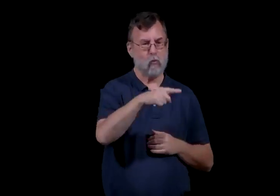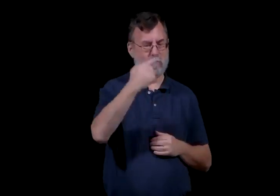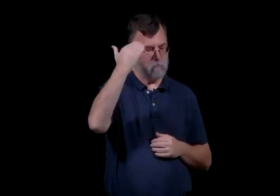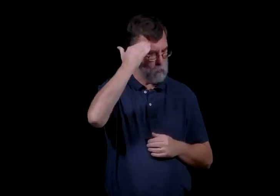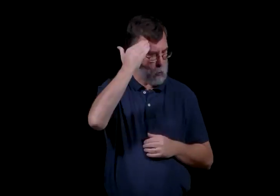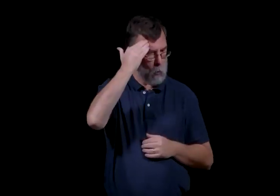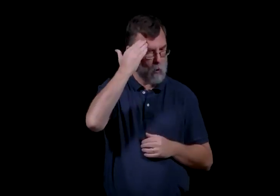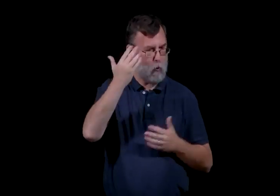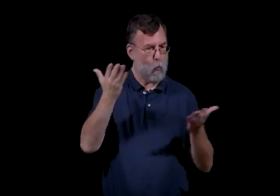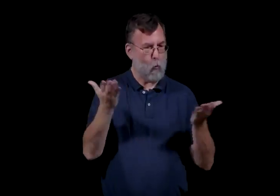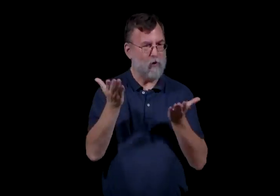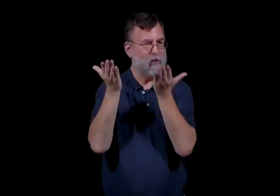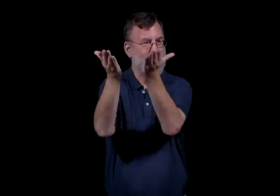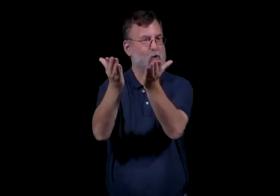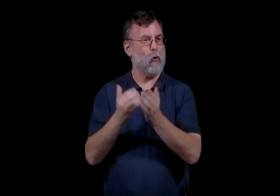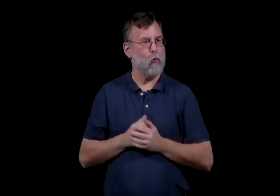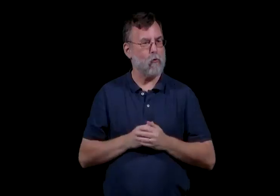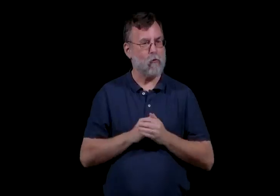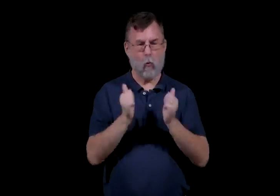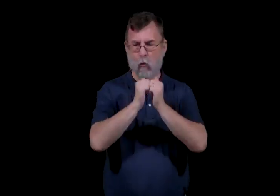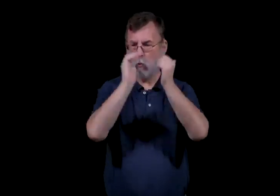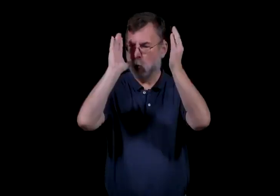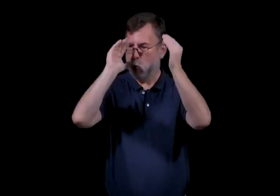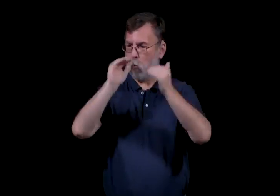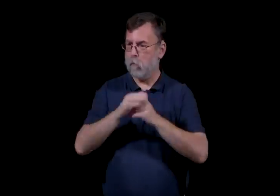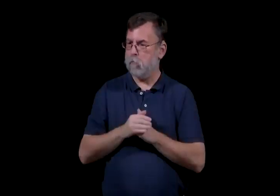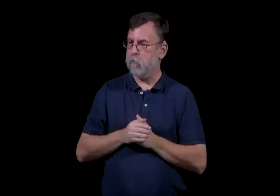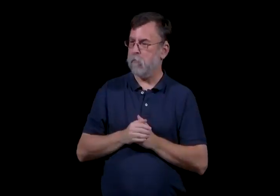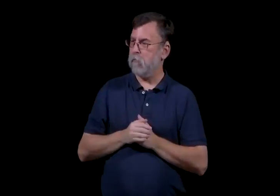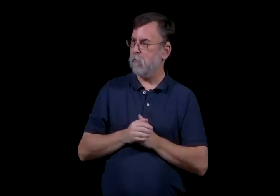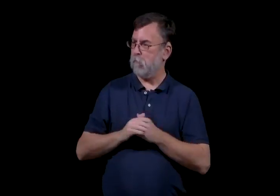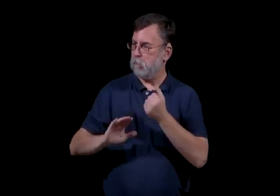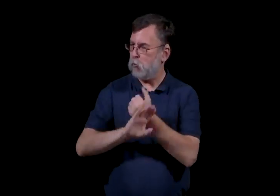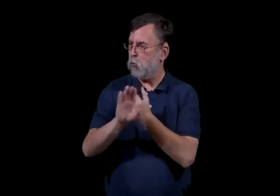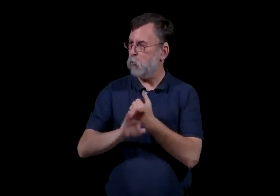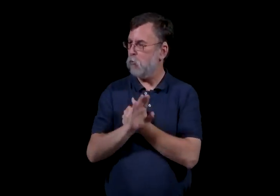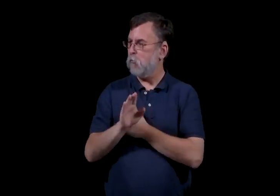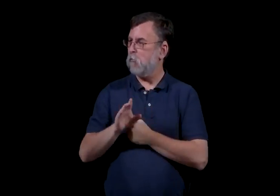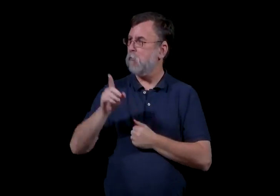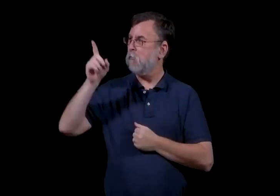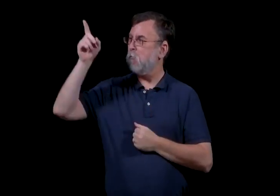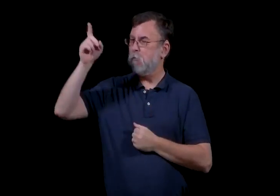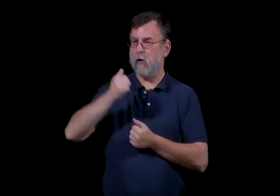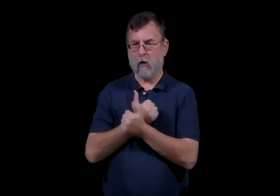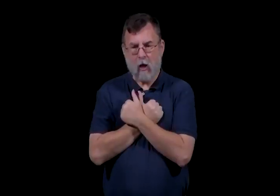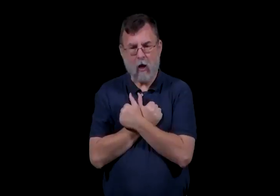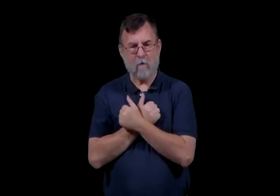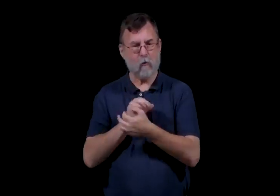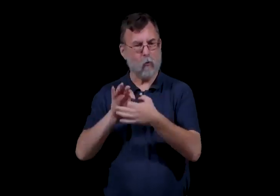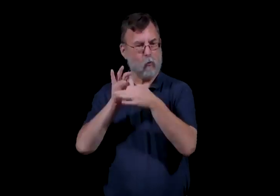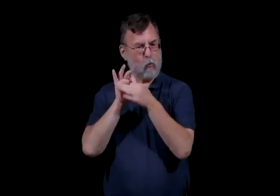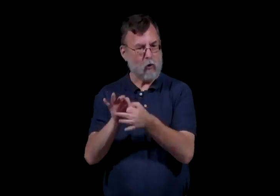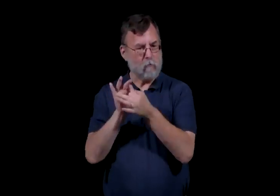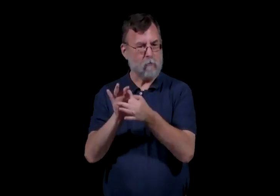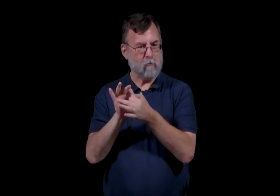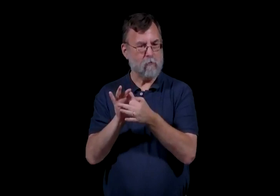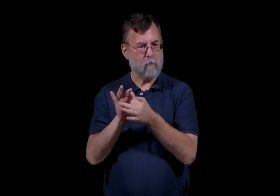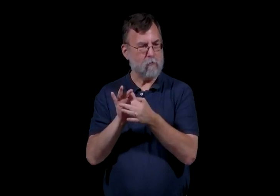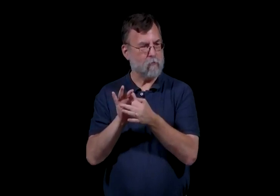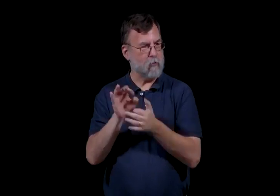funerals. Hope it's built some knowledge into you and hope as well that God loves you. He's your